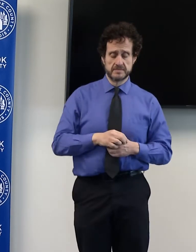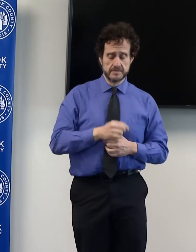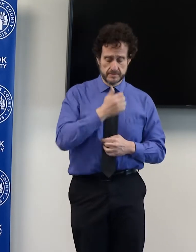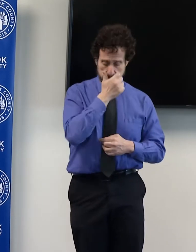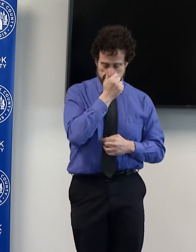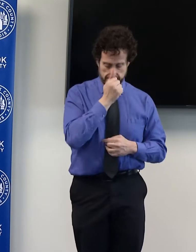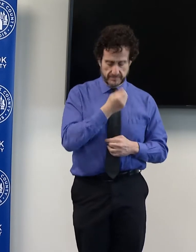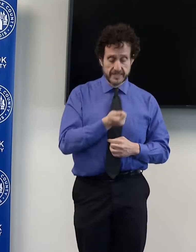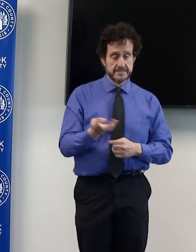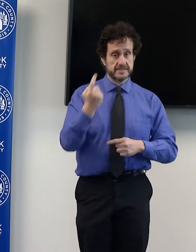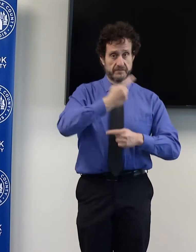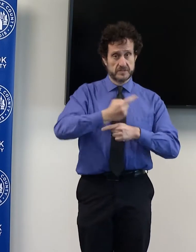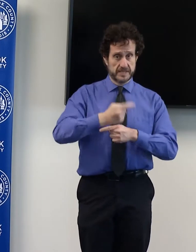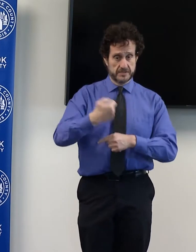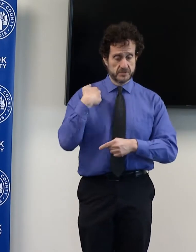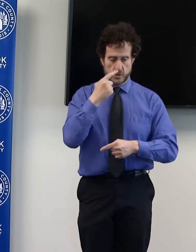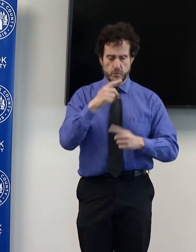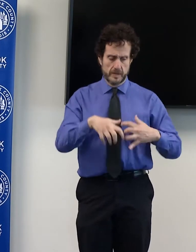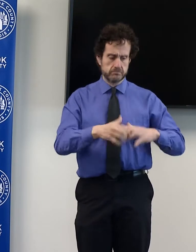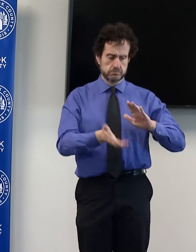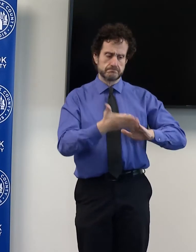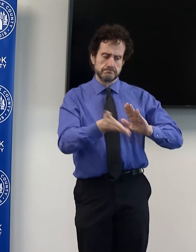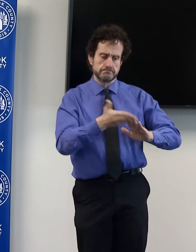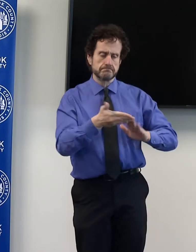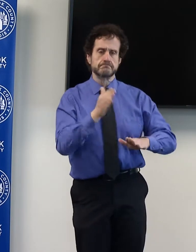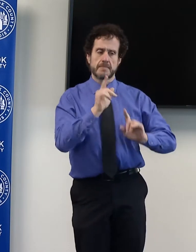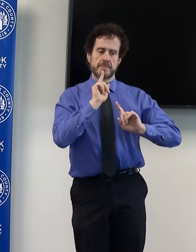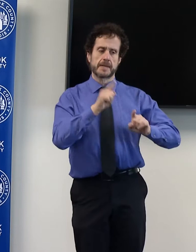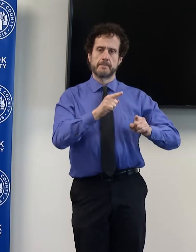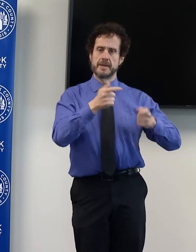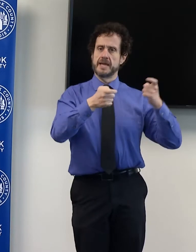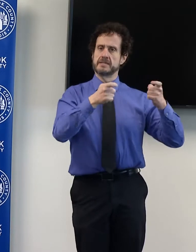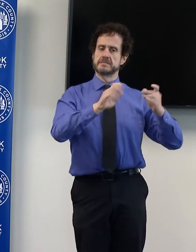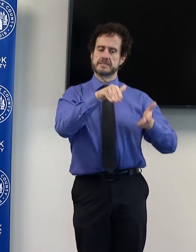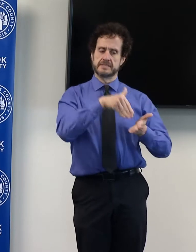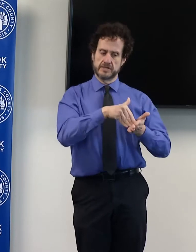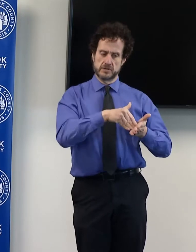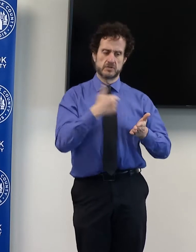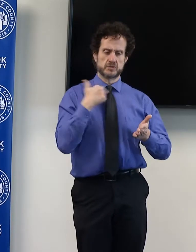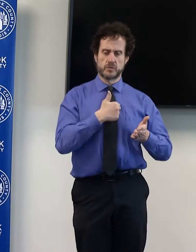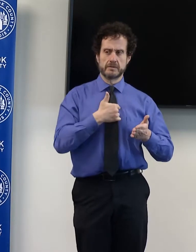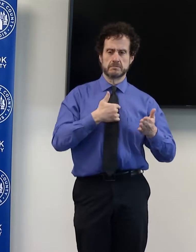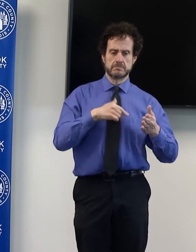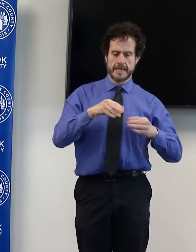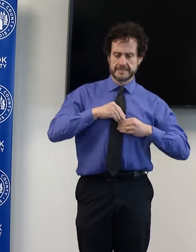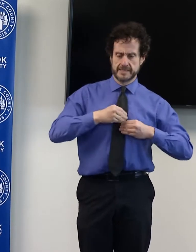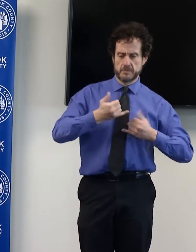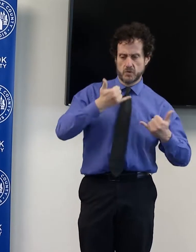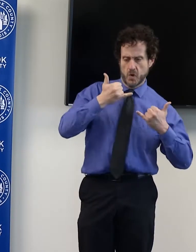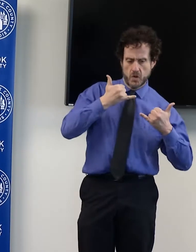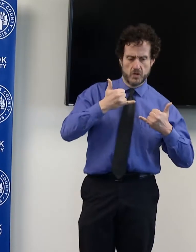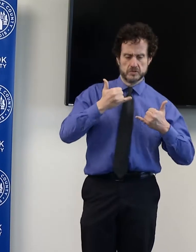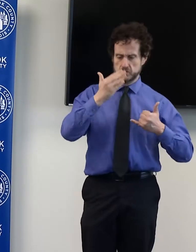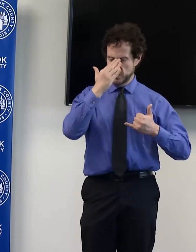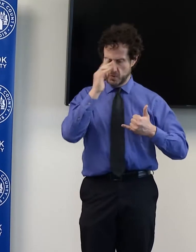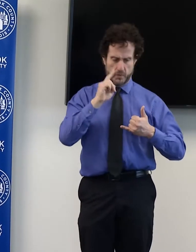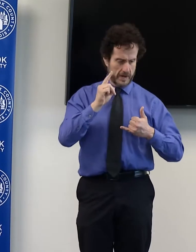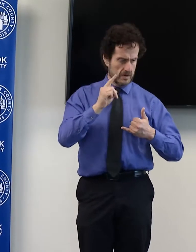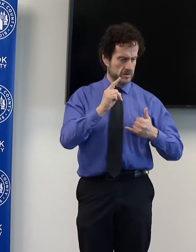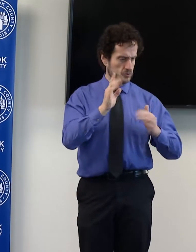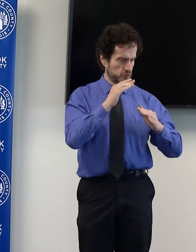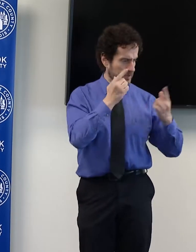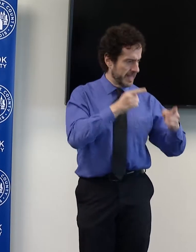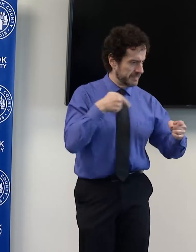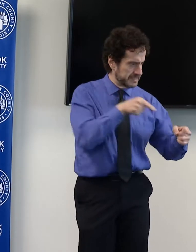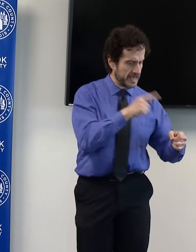days ago our command center so that we can plot everything out, know where everything's at, know where we can send people. But then we've brought in people